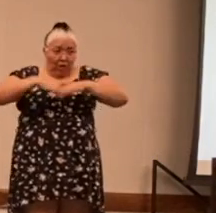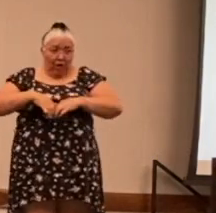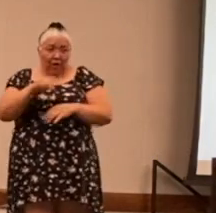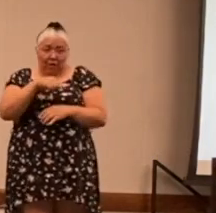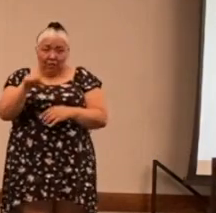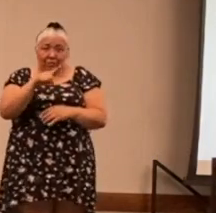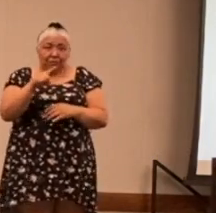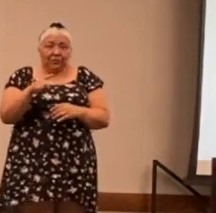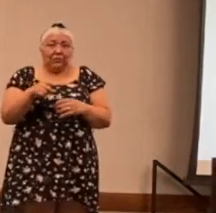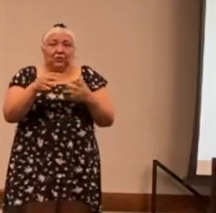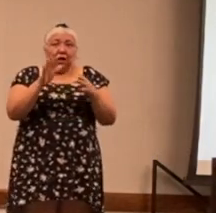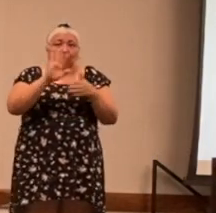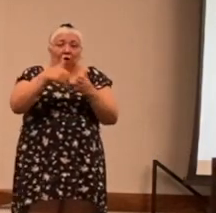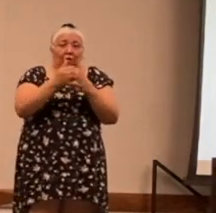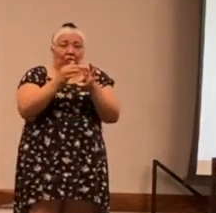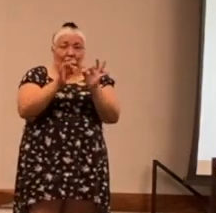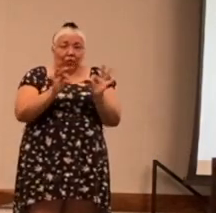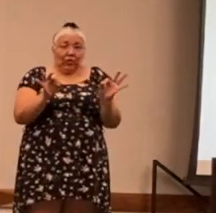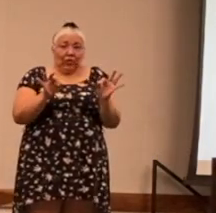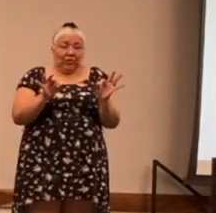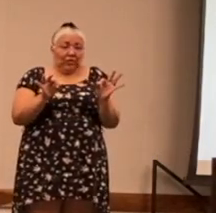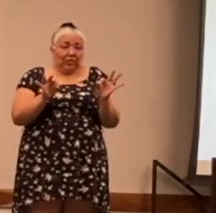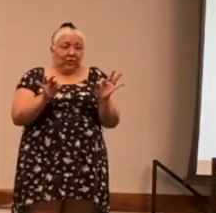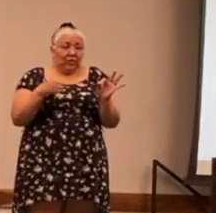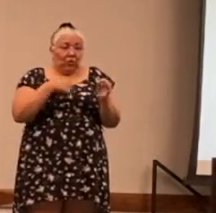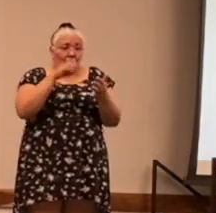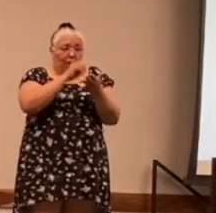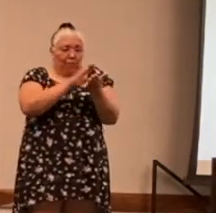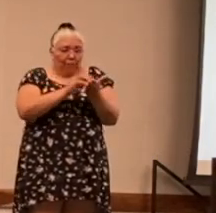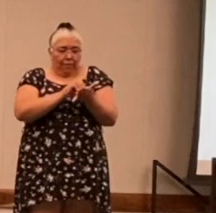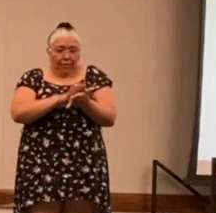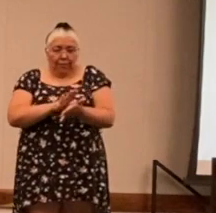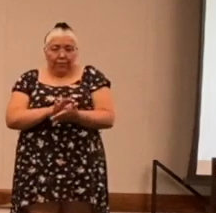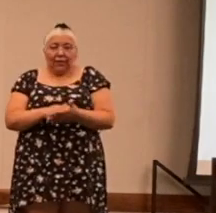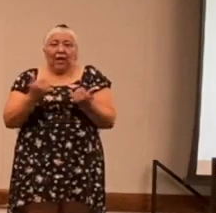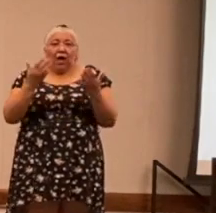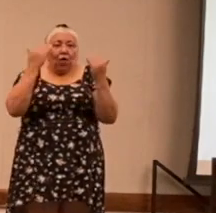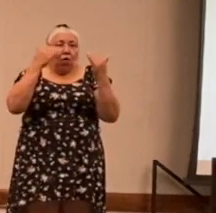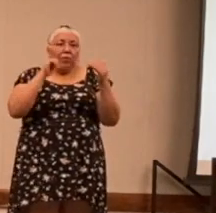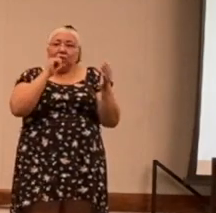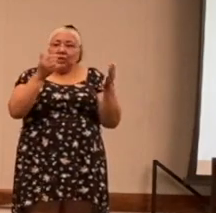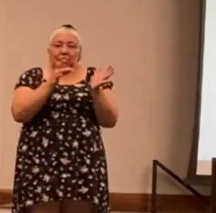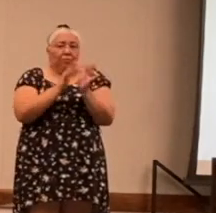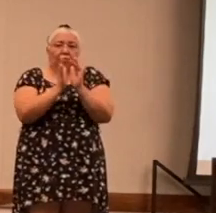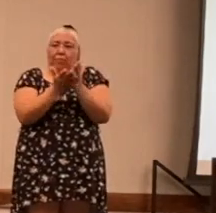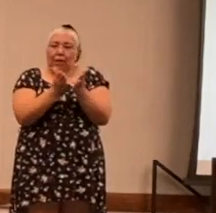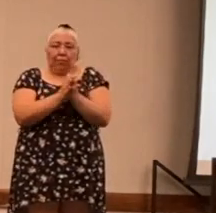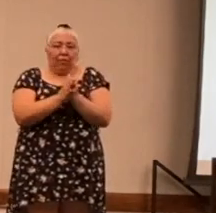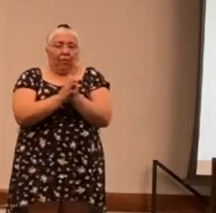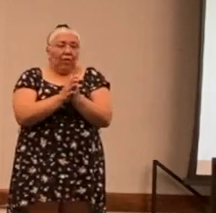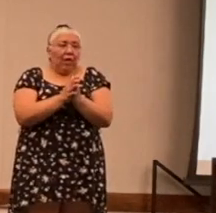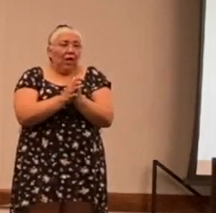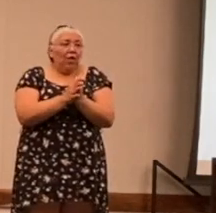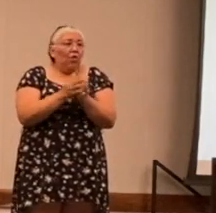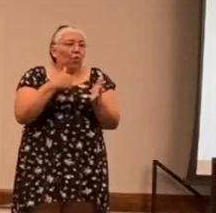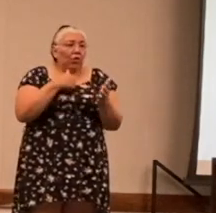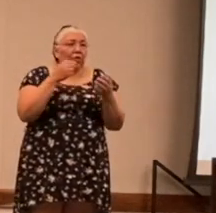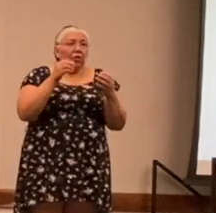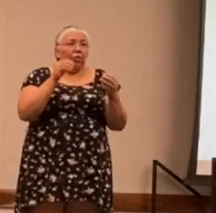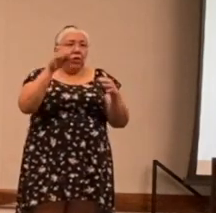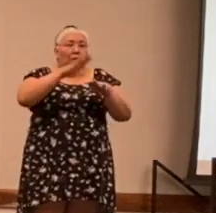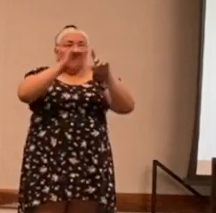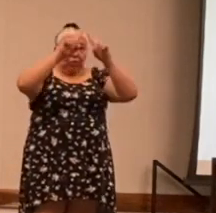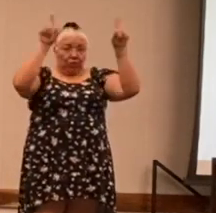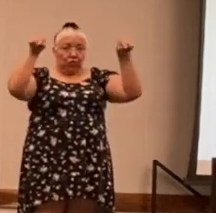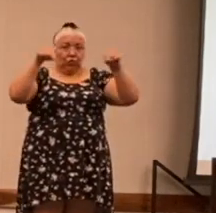I want to break down all the verses that we just went down. And so I hope you didn't close up your Bible. If you did, that's fine. We're going to throw it up here on the